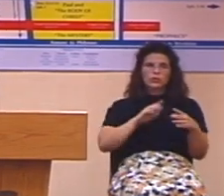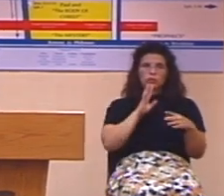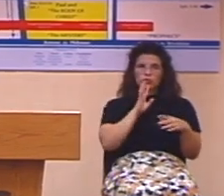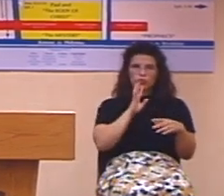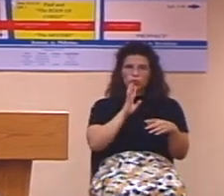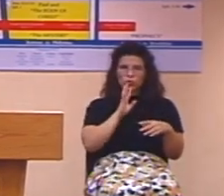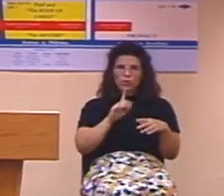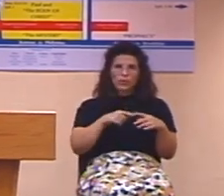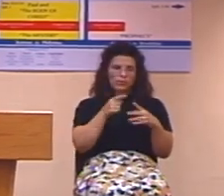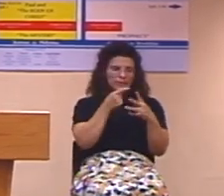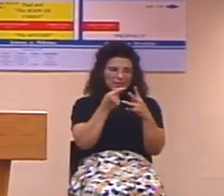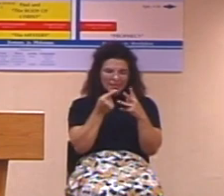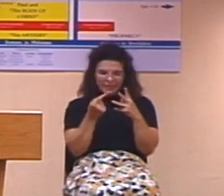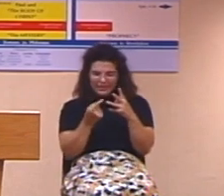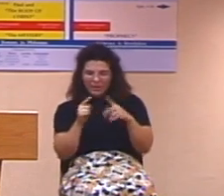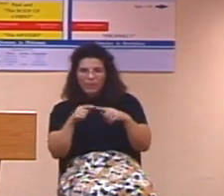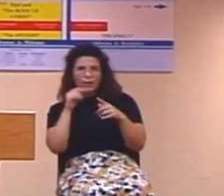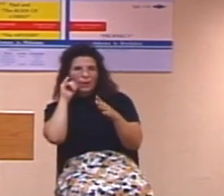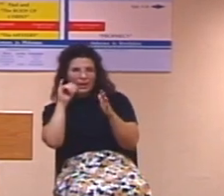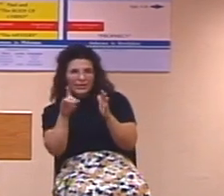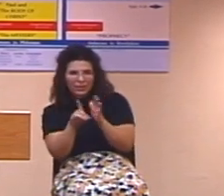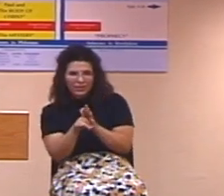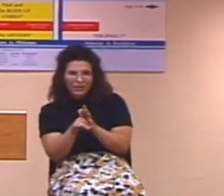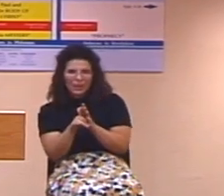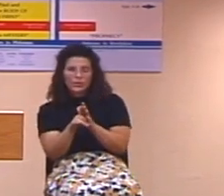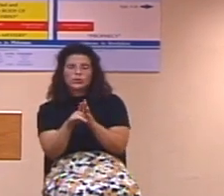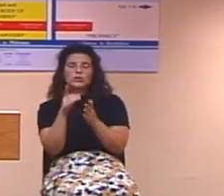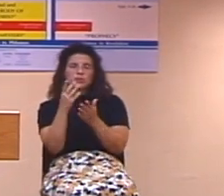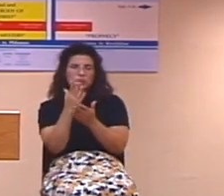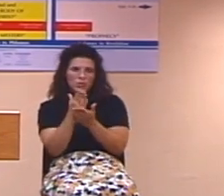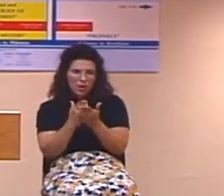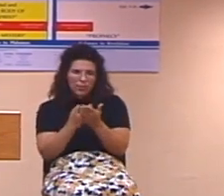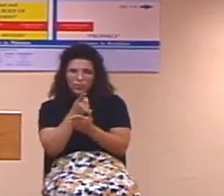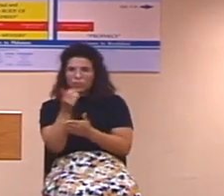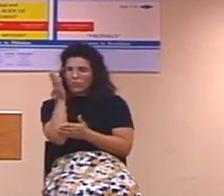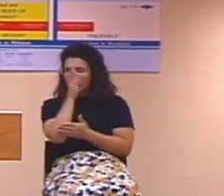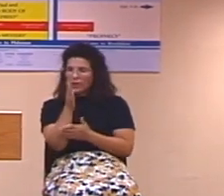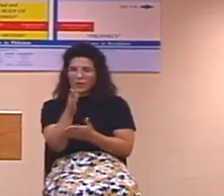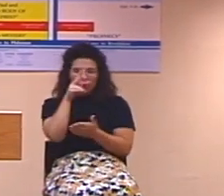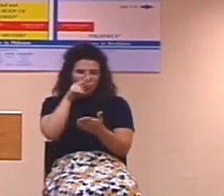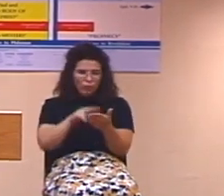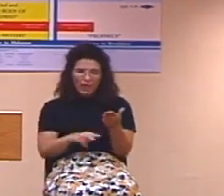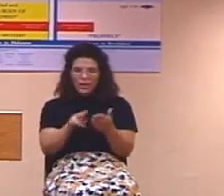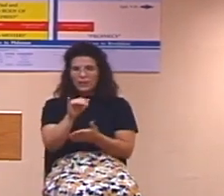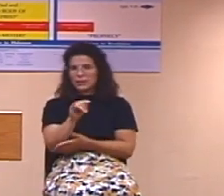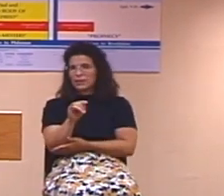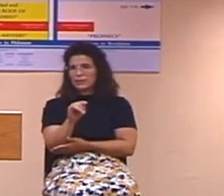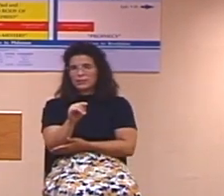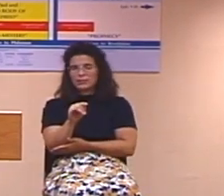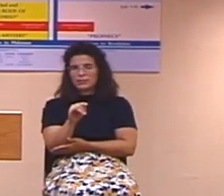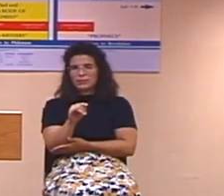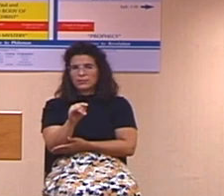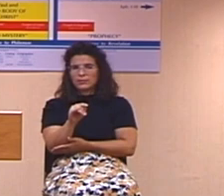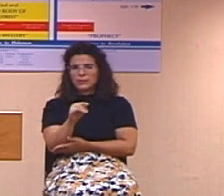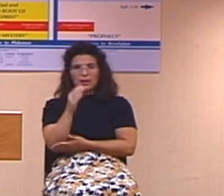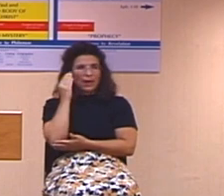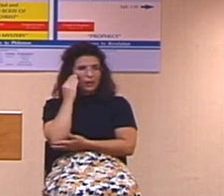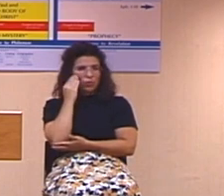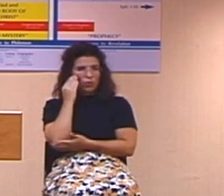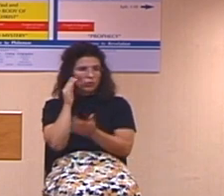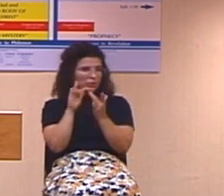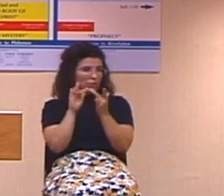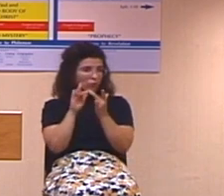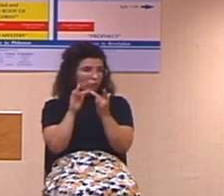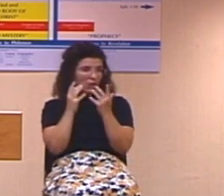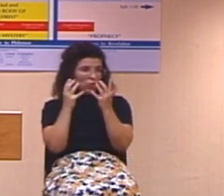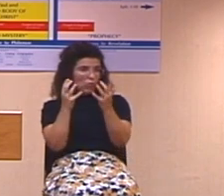little details about identification, some of you have never read it. And I know there's an internet